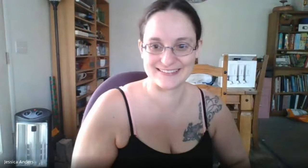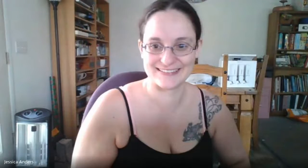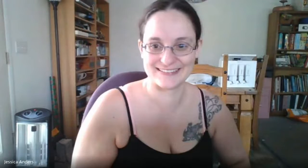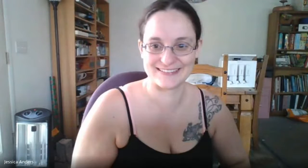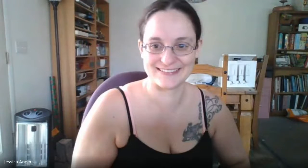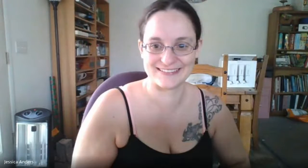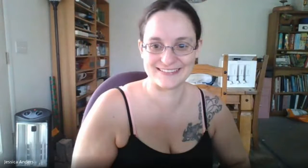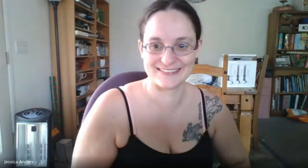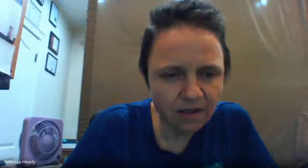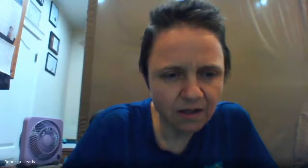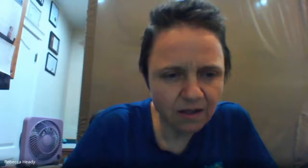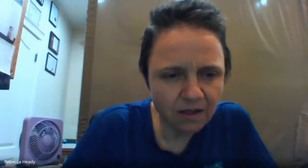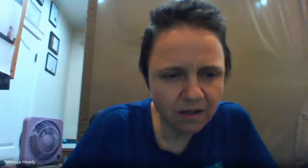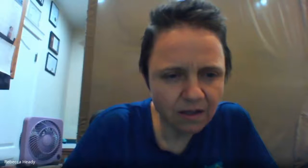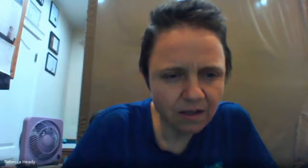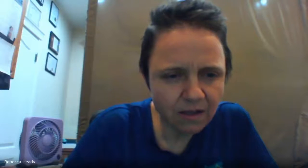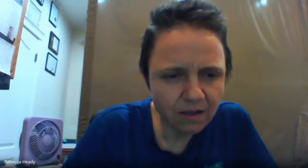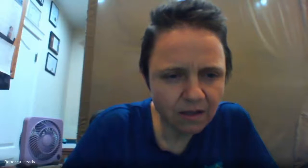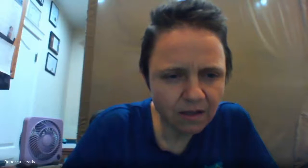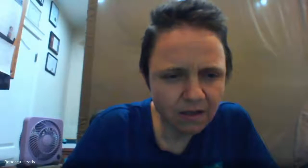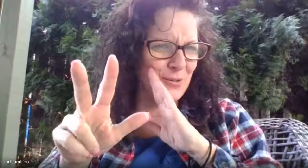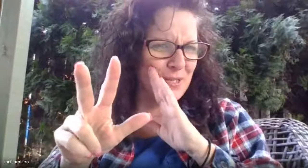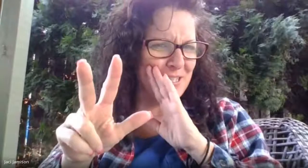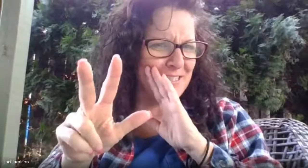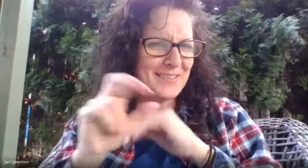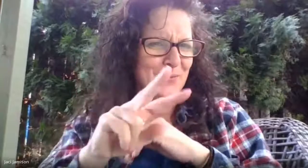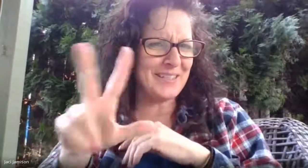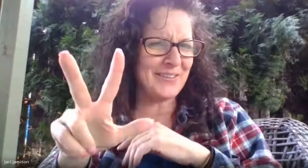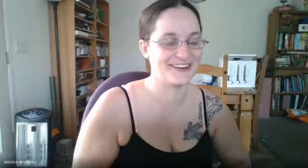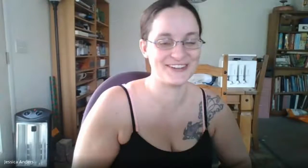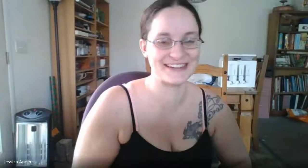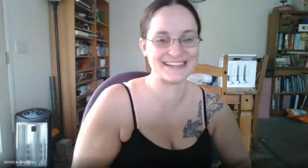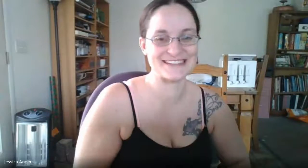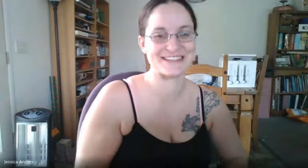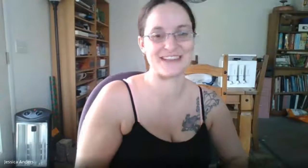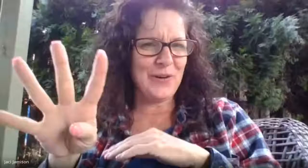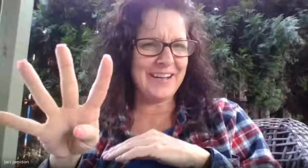Uh-huh. She's 23, Jess. Yeah. 23. Not 24 yet, right? Okay.